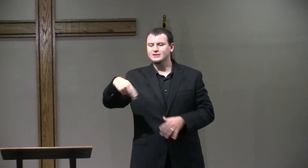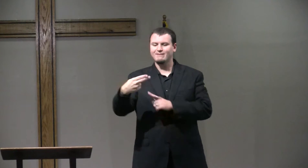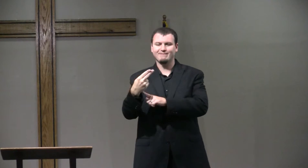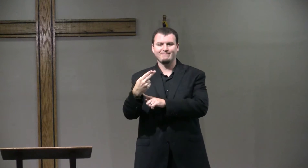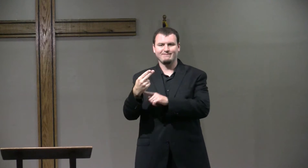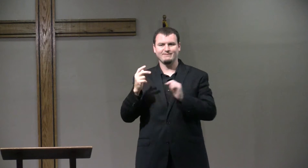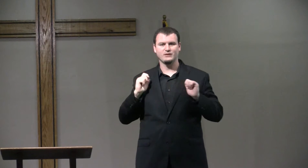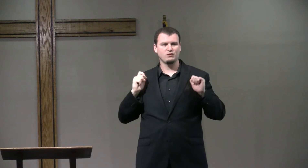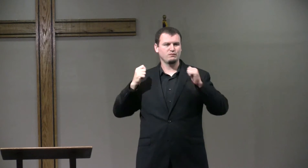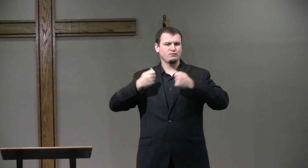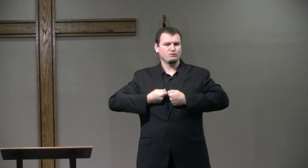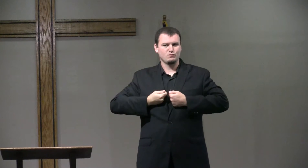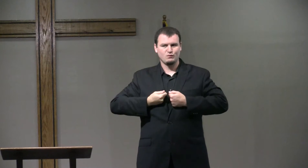Joseph.